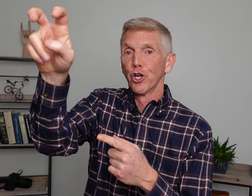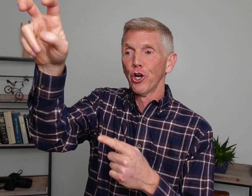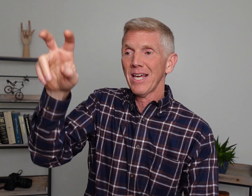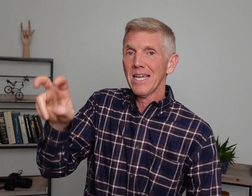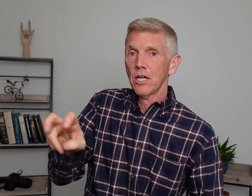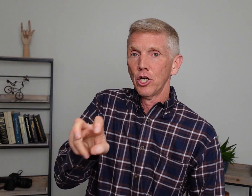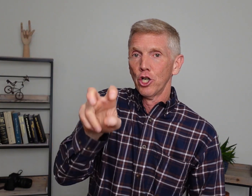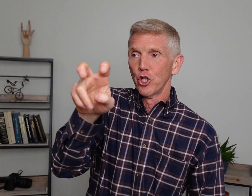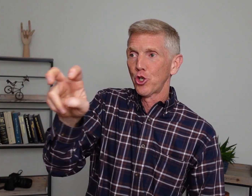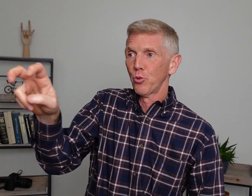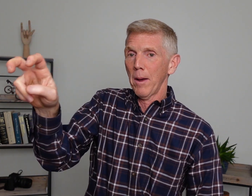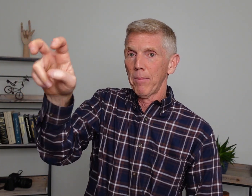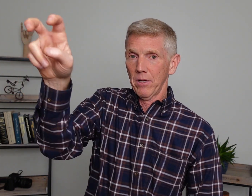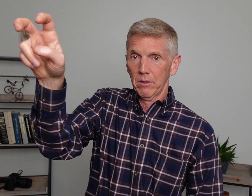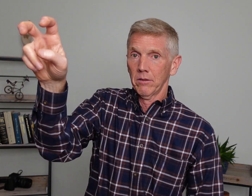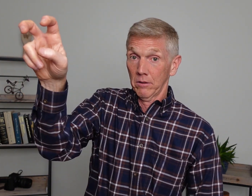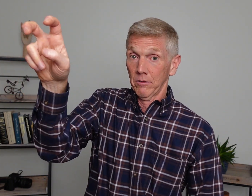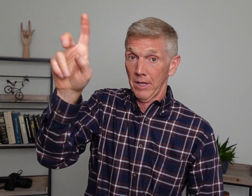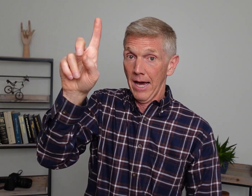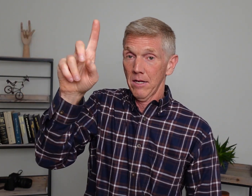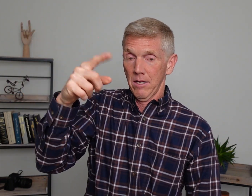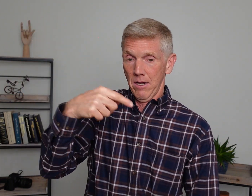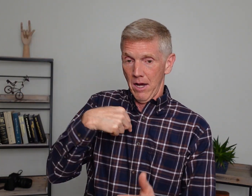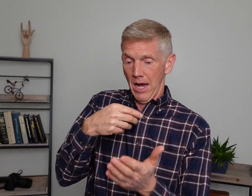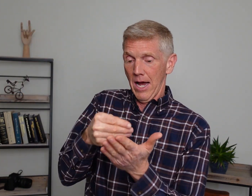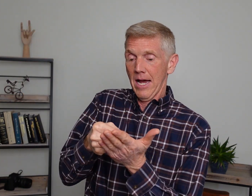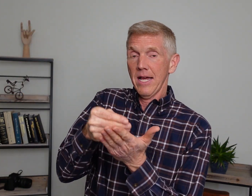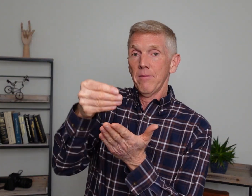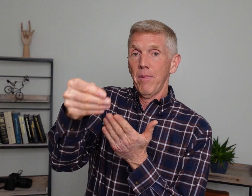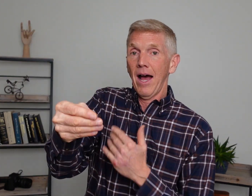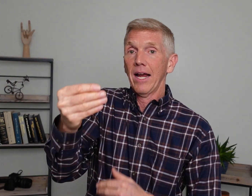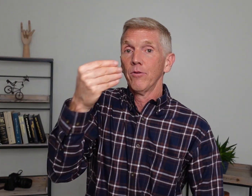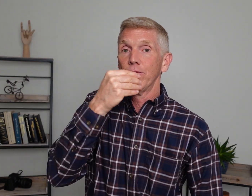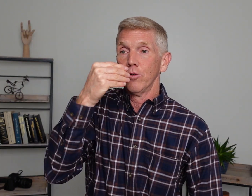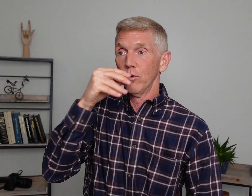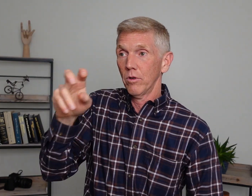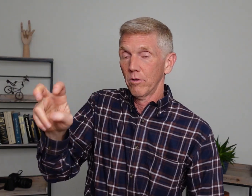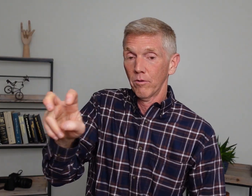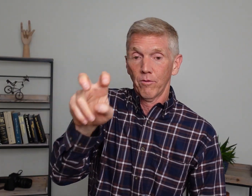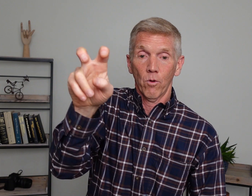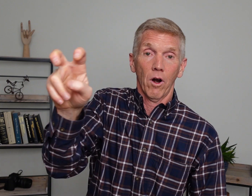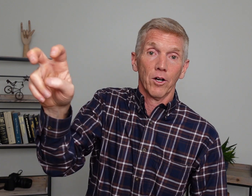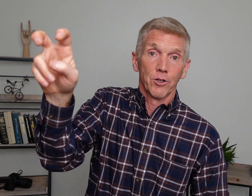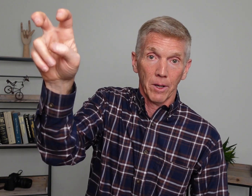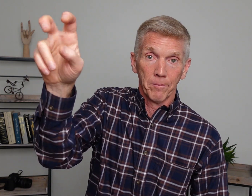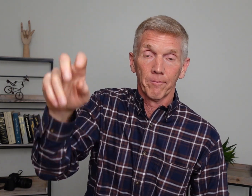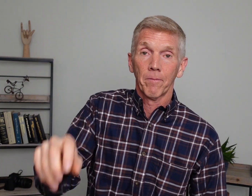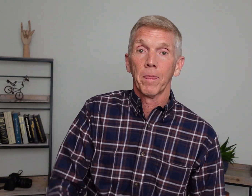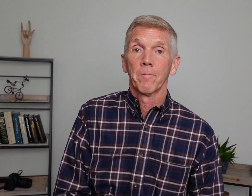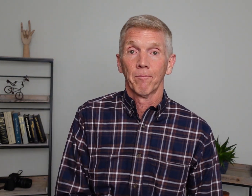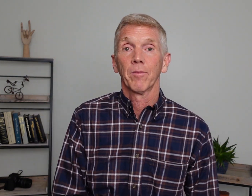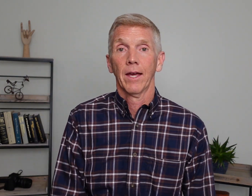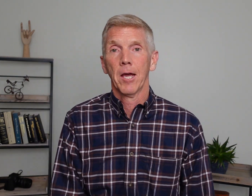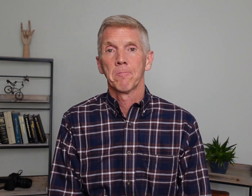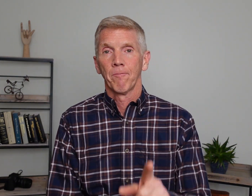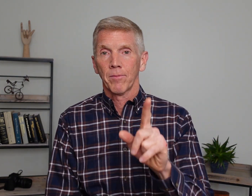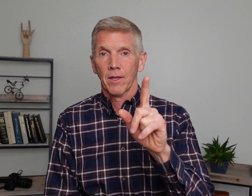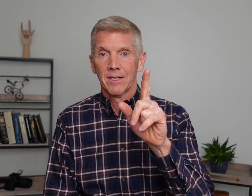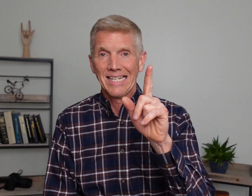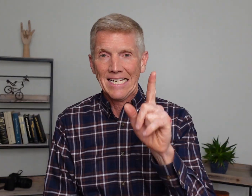journey trip, okay? I am buying food for our trip. Okay? See if